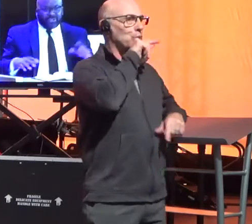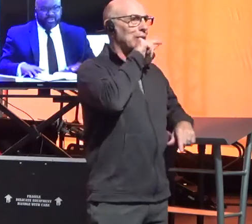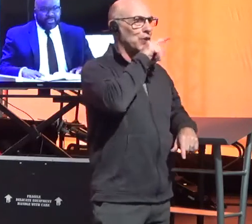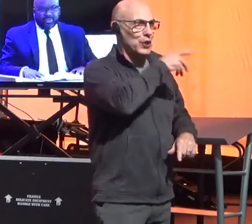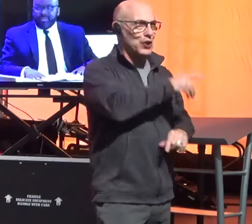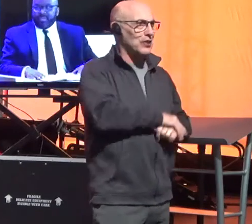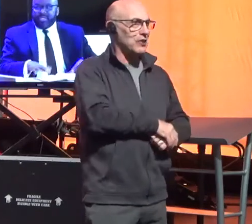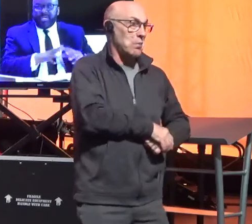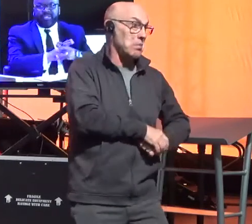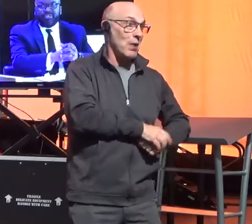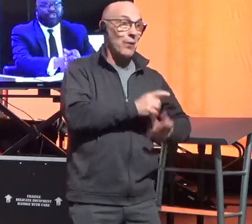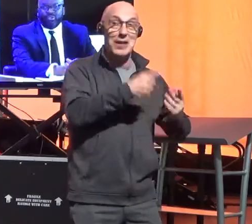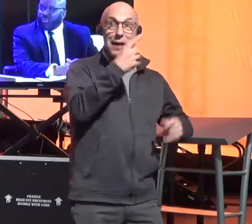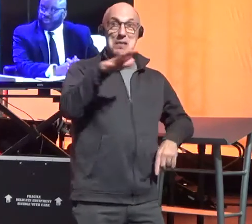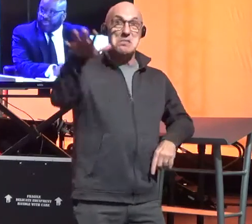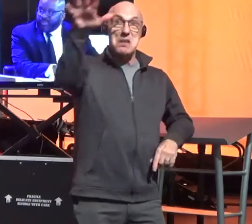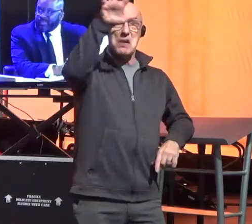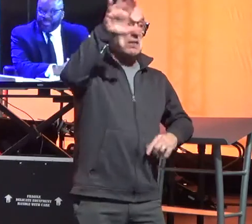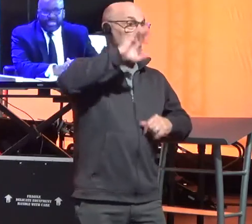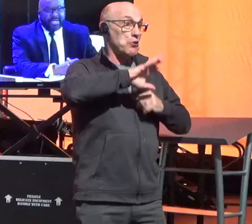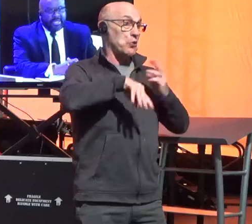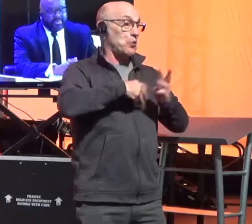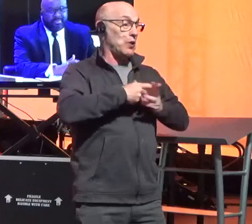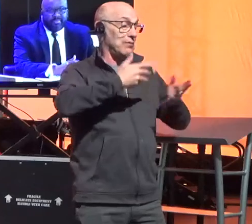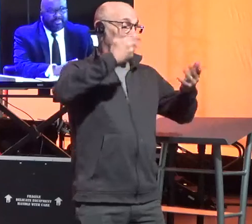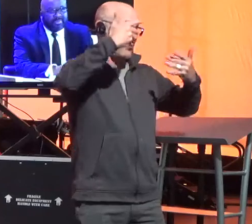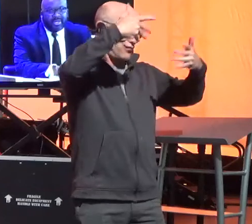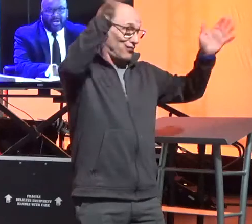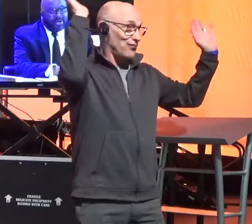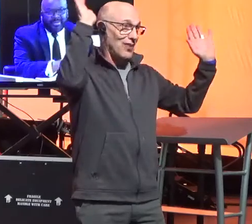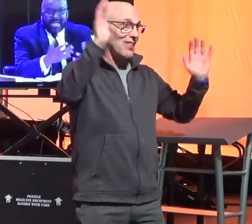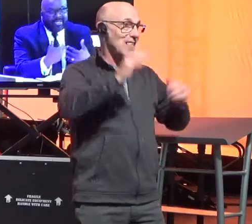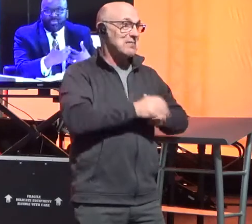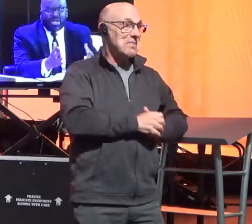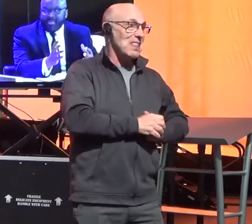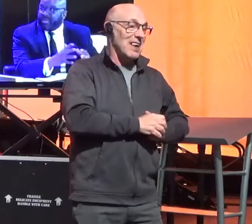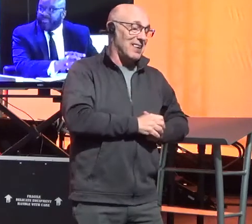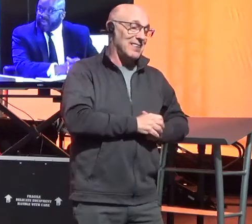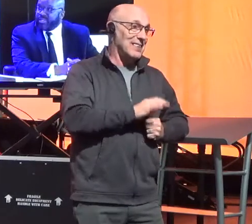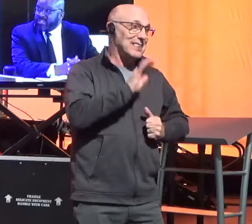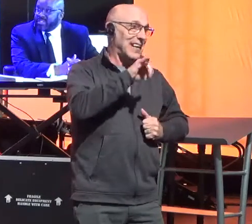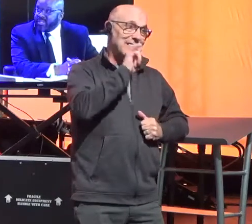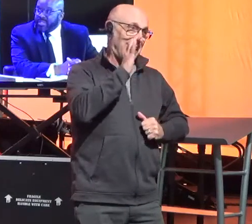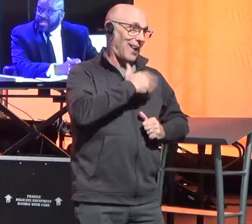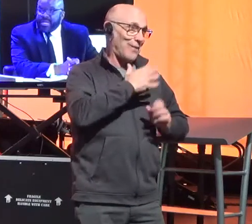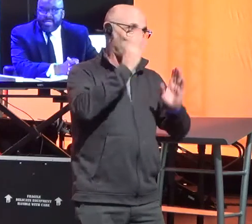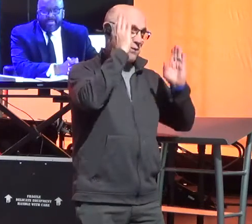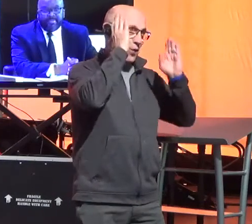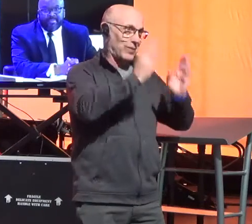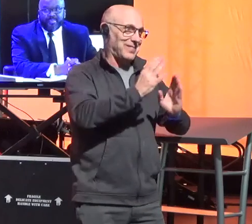larger church world are not the primary focus.